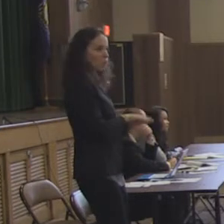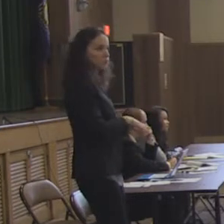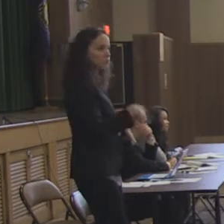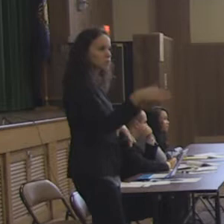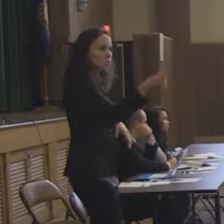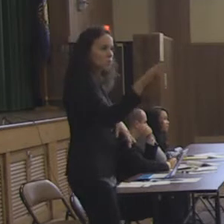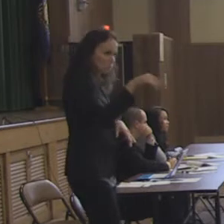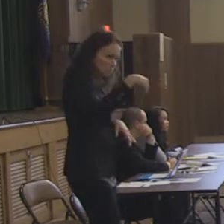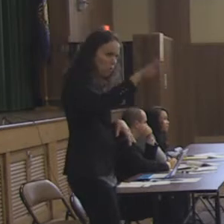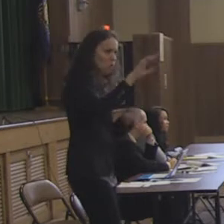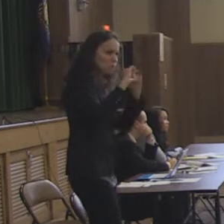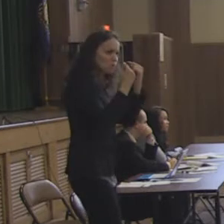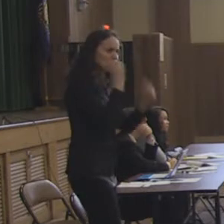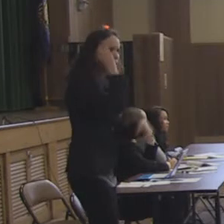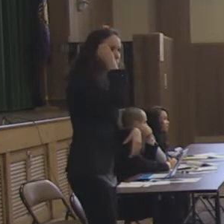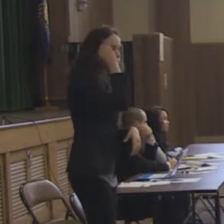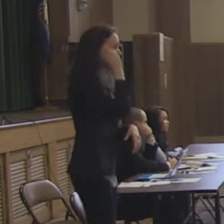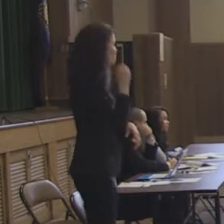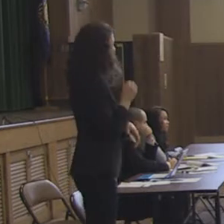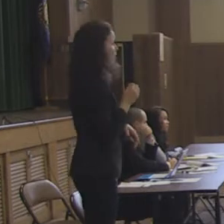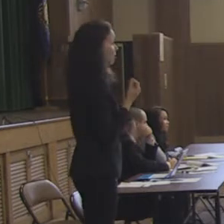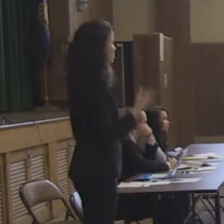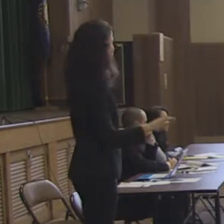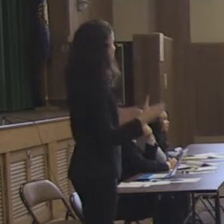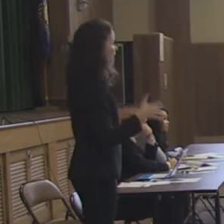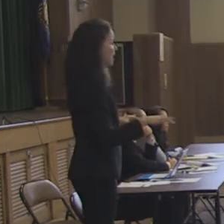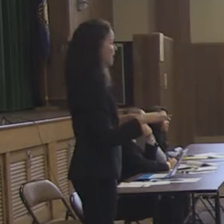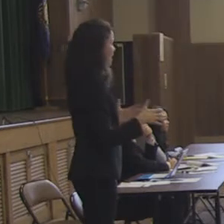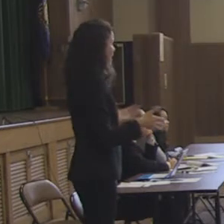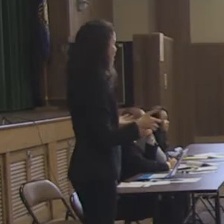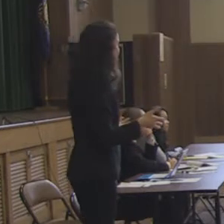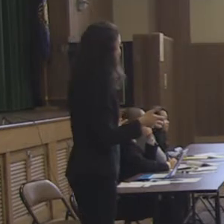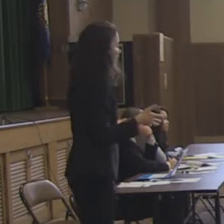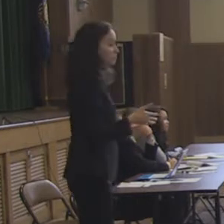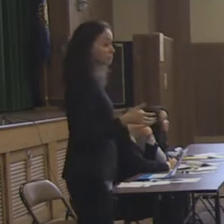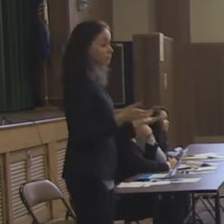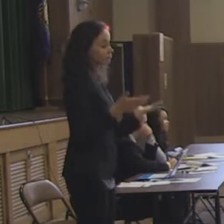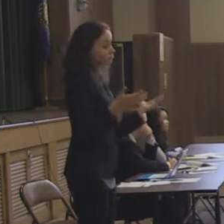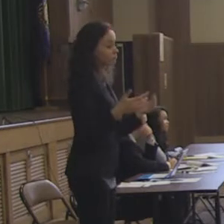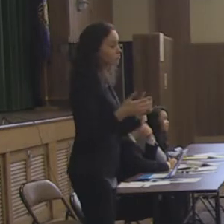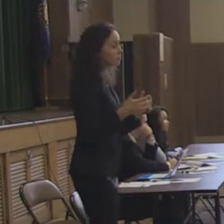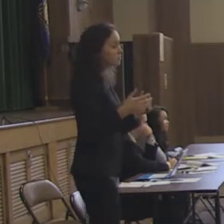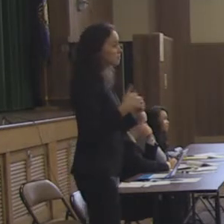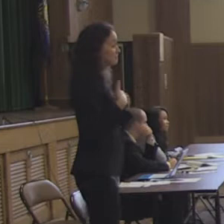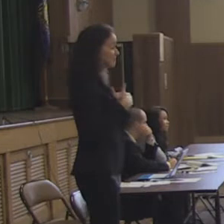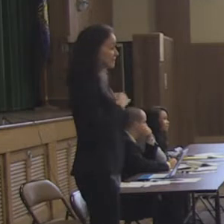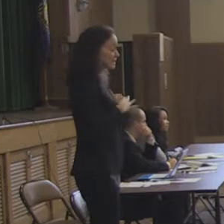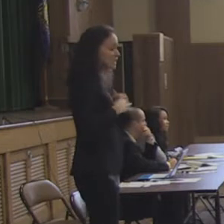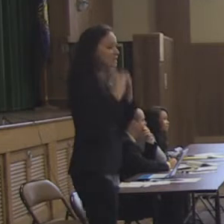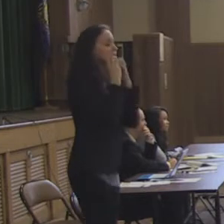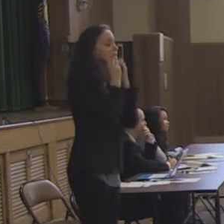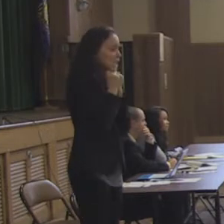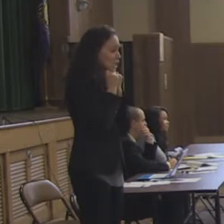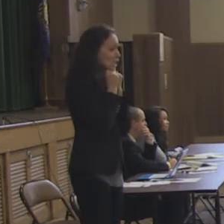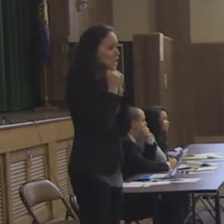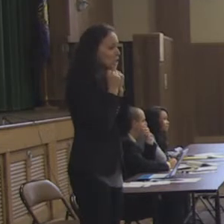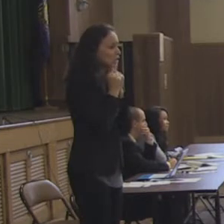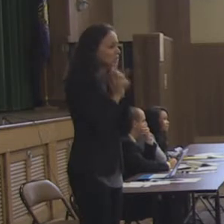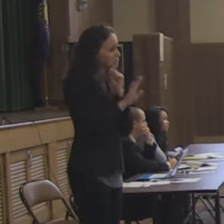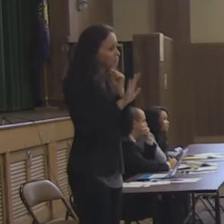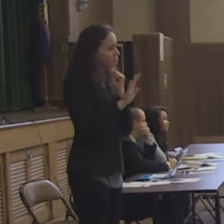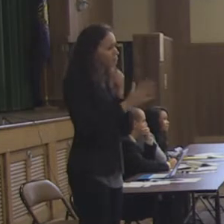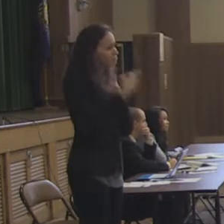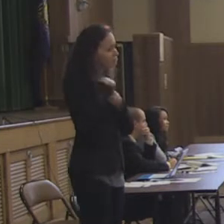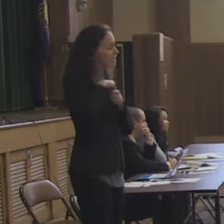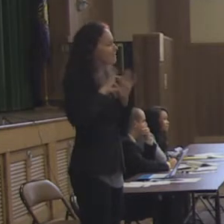home. These were patients that we cared about, as we cared about other families. They weren't just